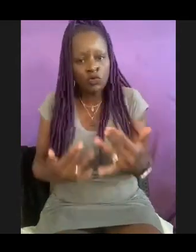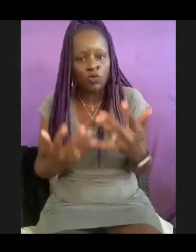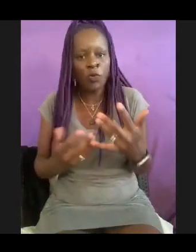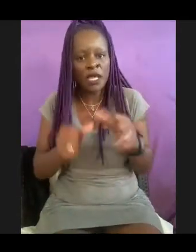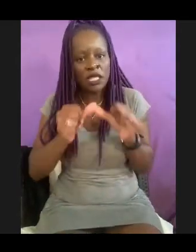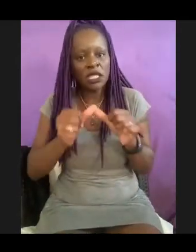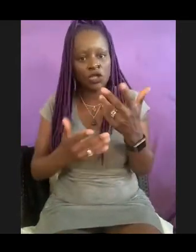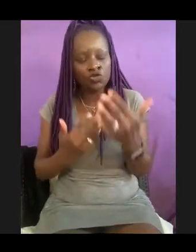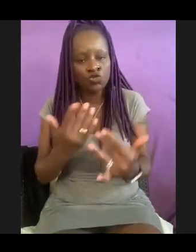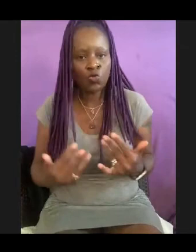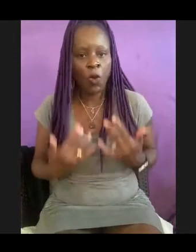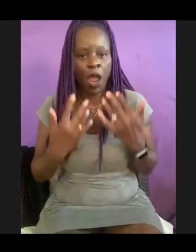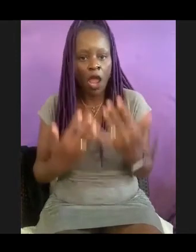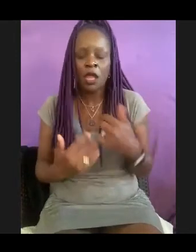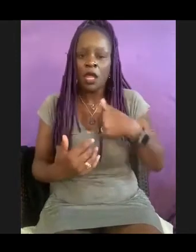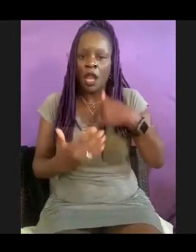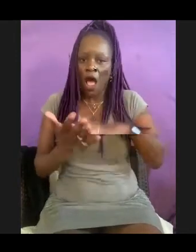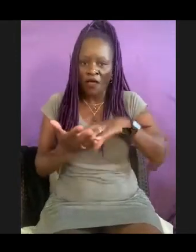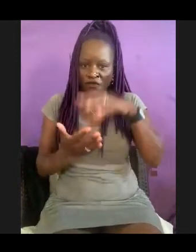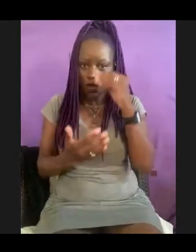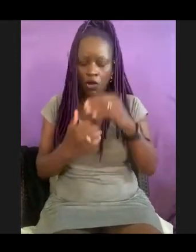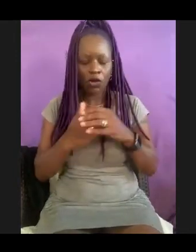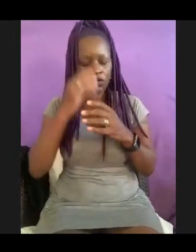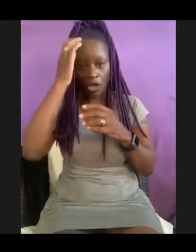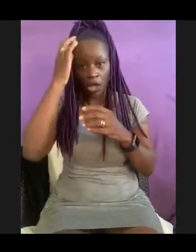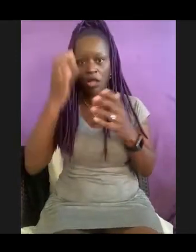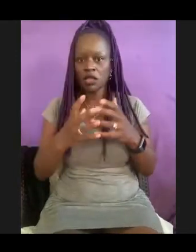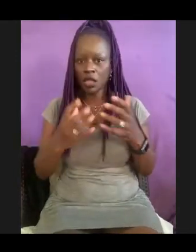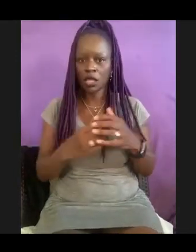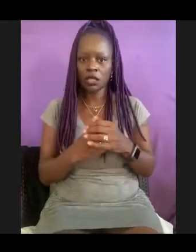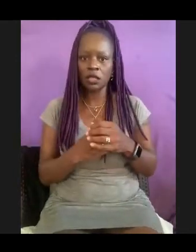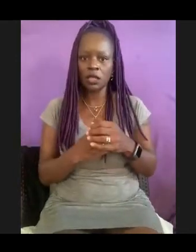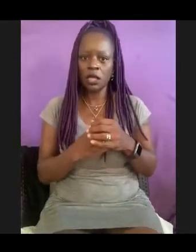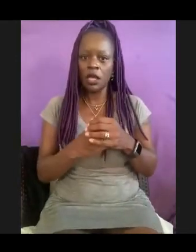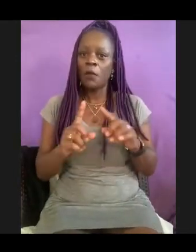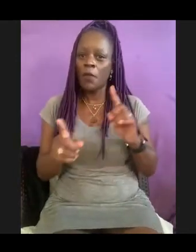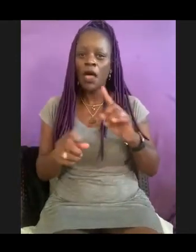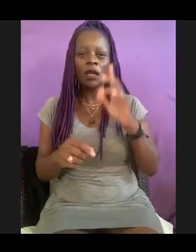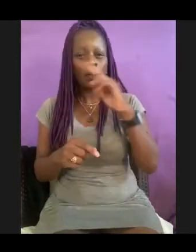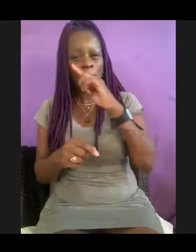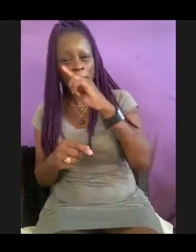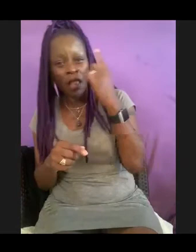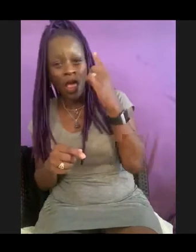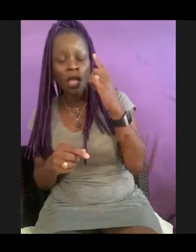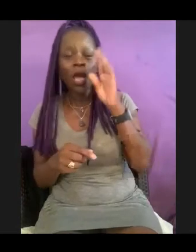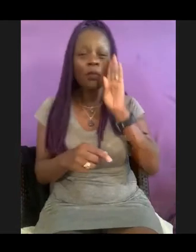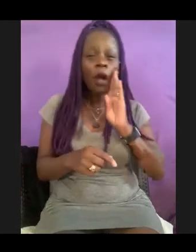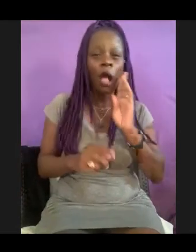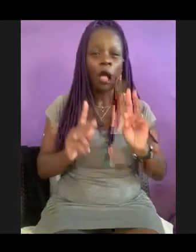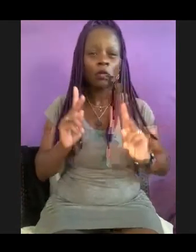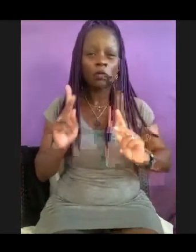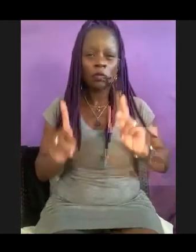What I have learned is that institutional racism against Black and brown disabled people is